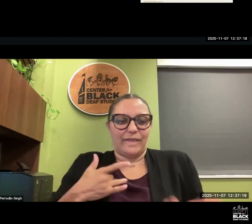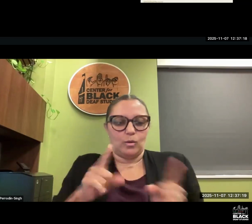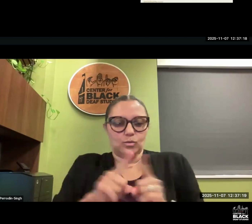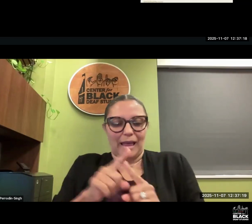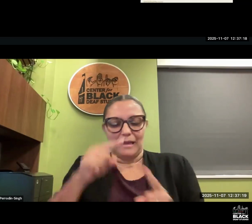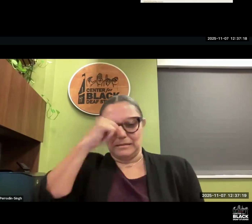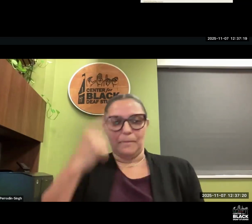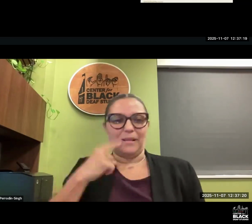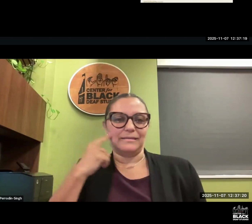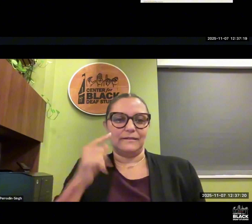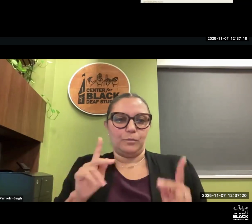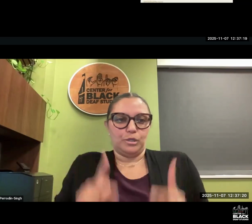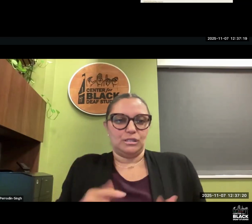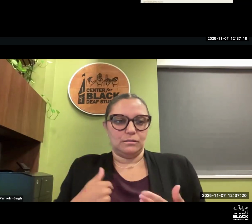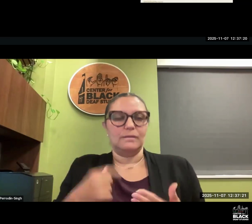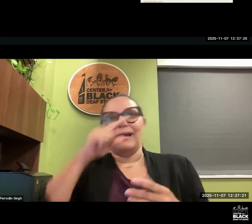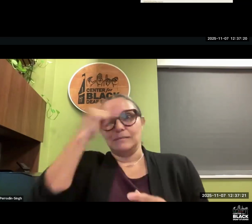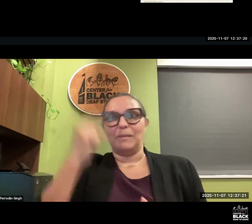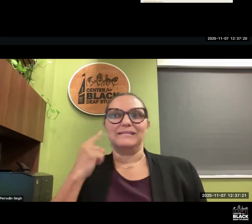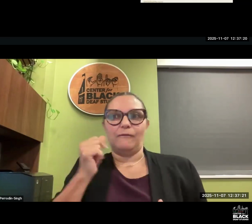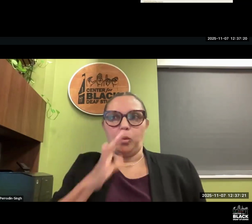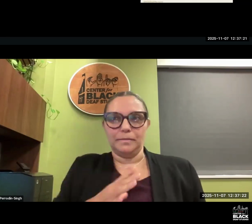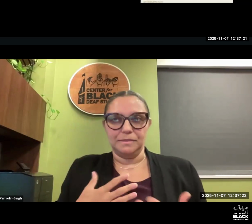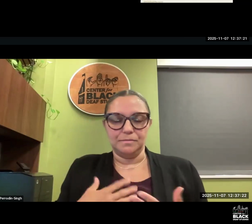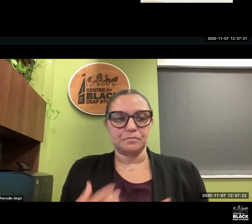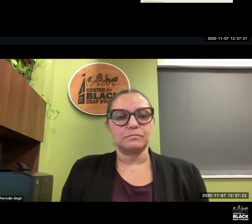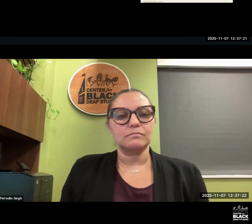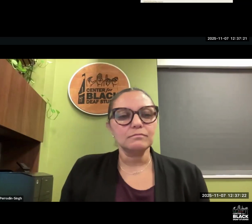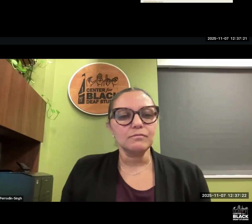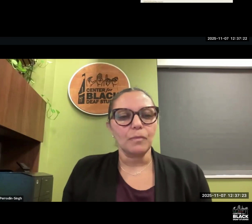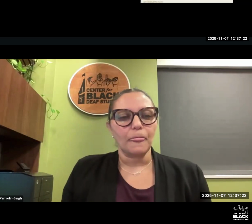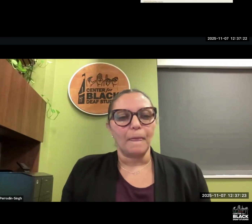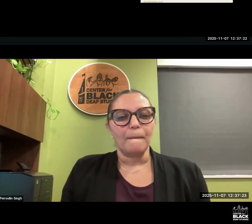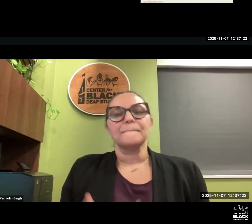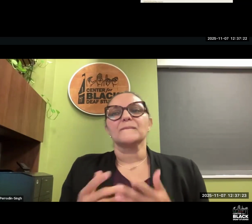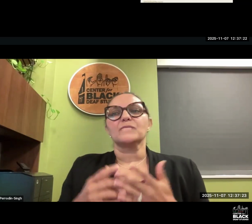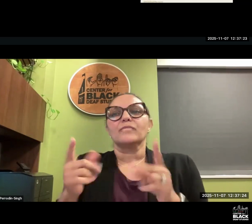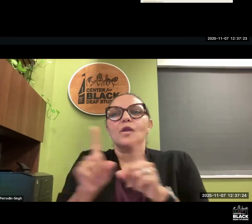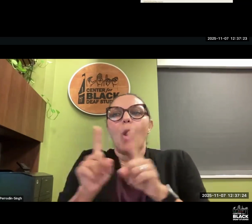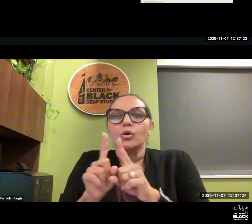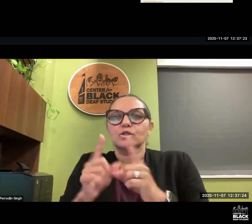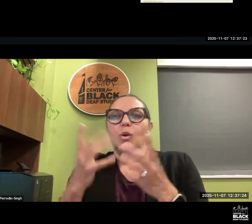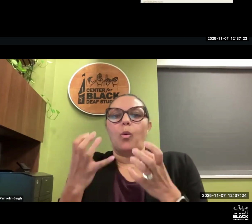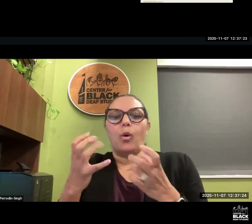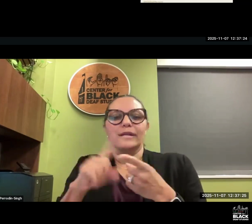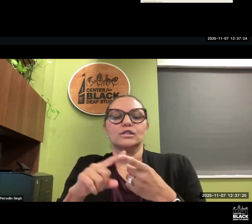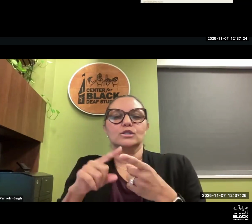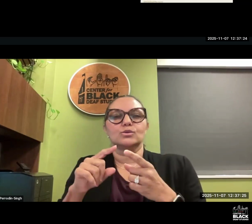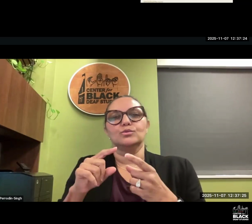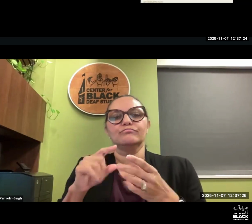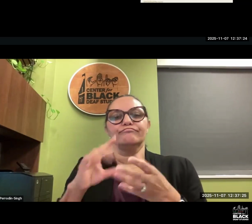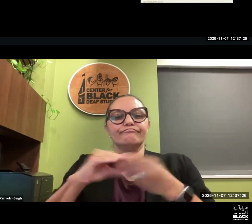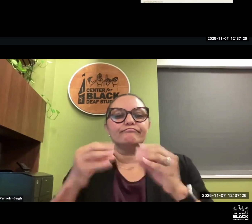my experiences. I really wanted to look at the experience of a Black deaf